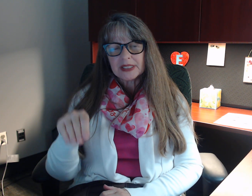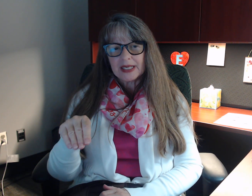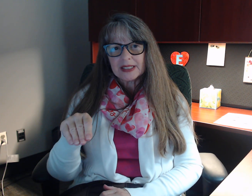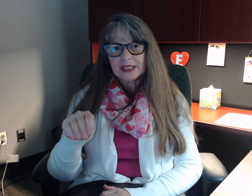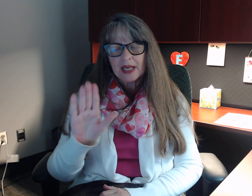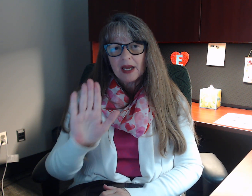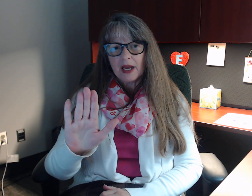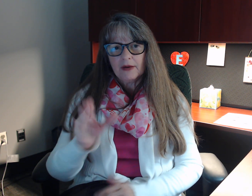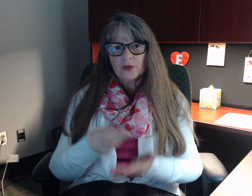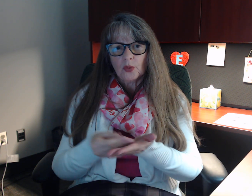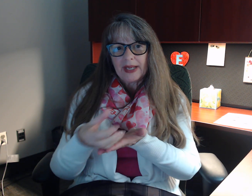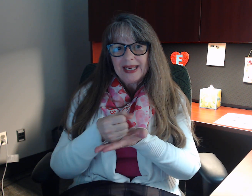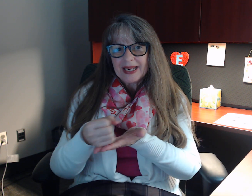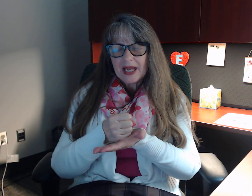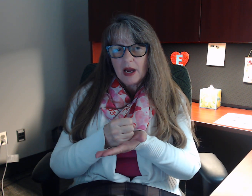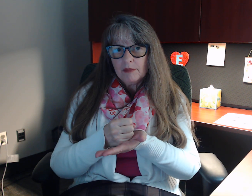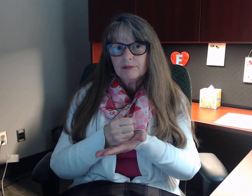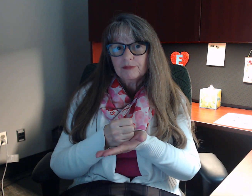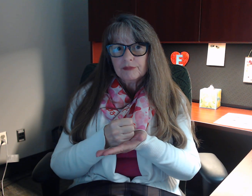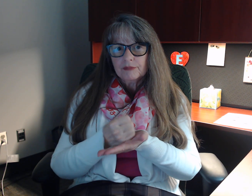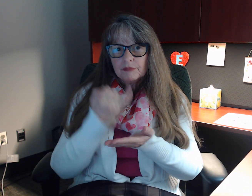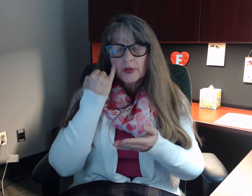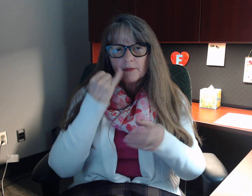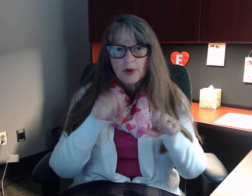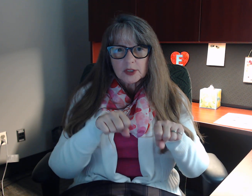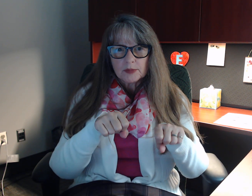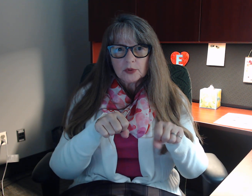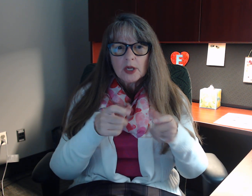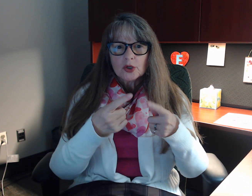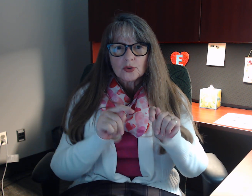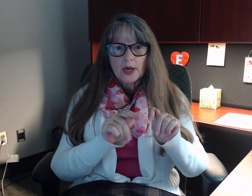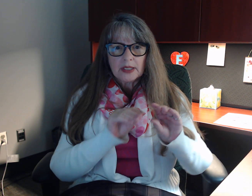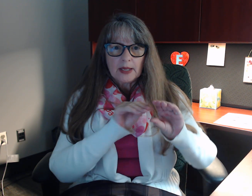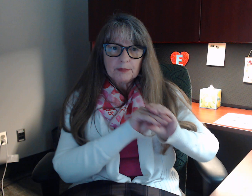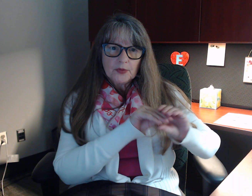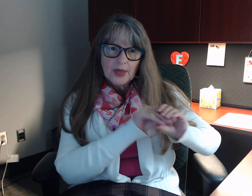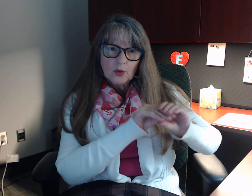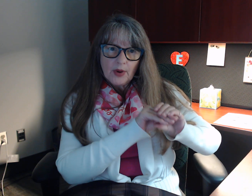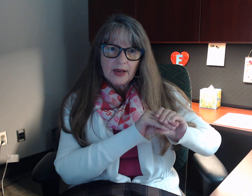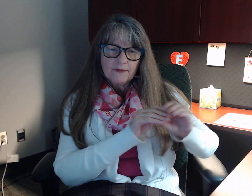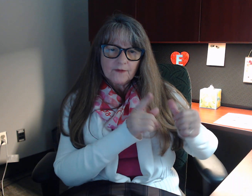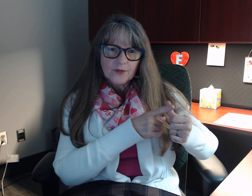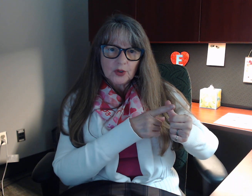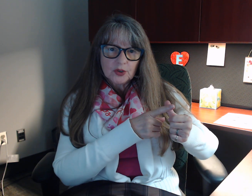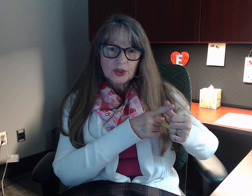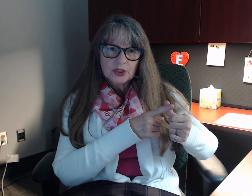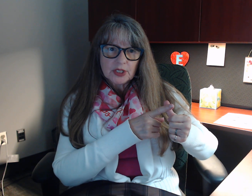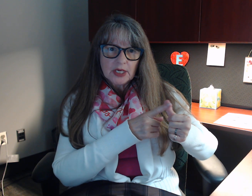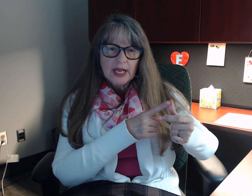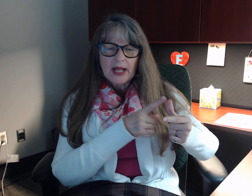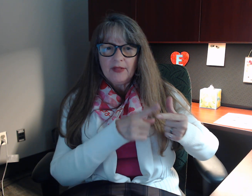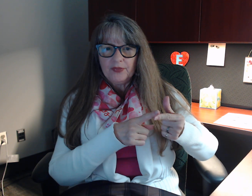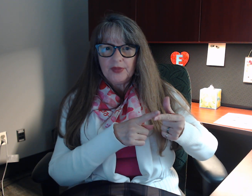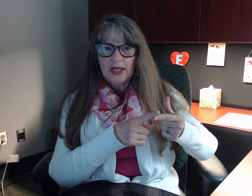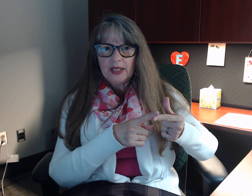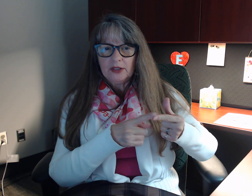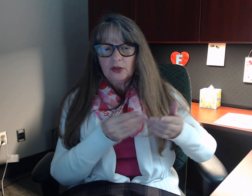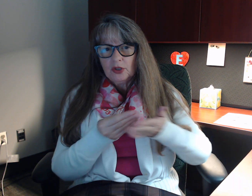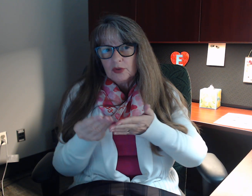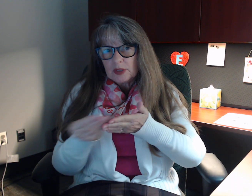15% of your income, if possible. Try to like put that away first and then, spend